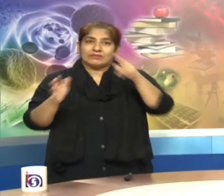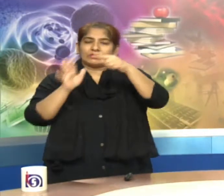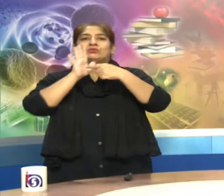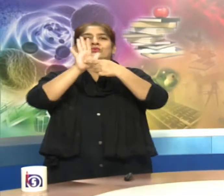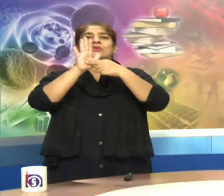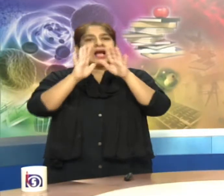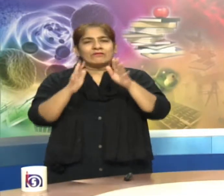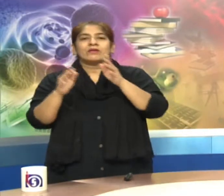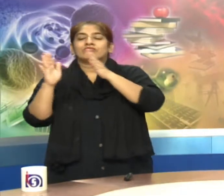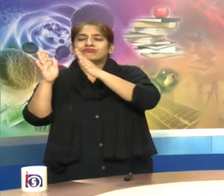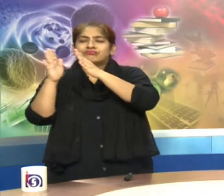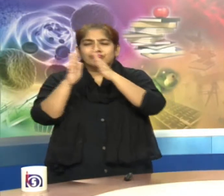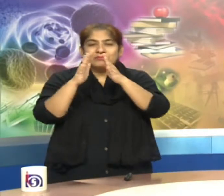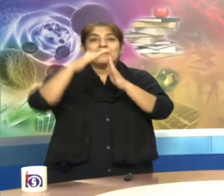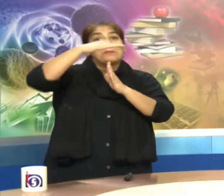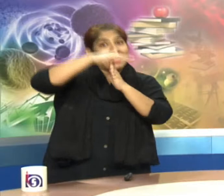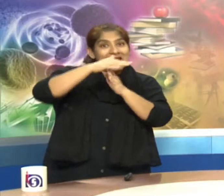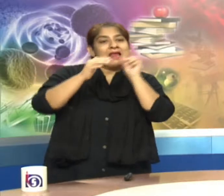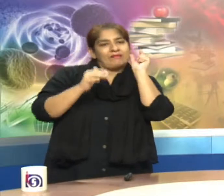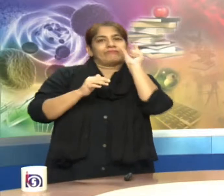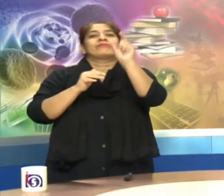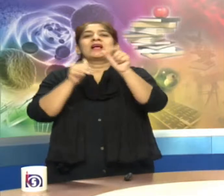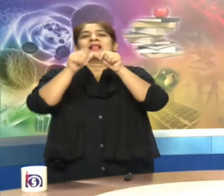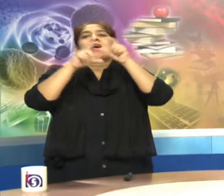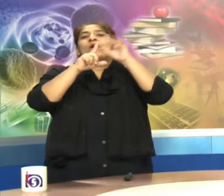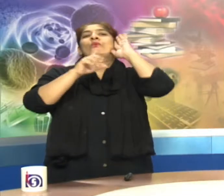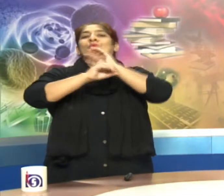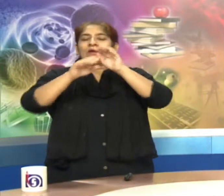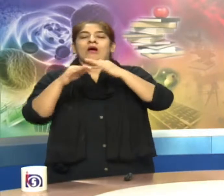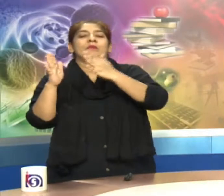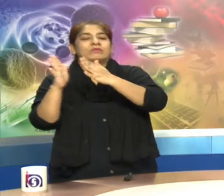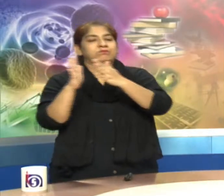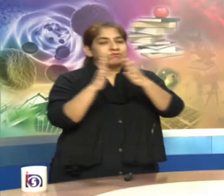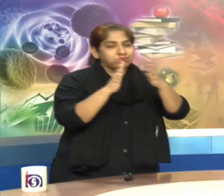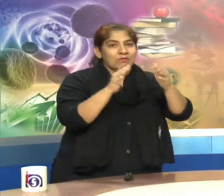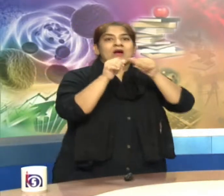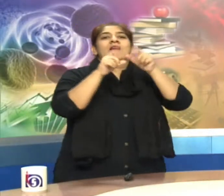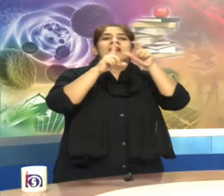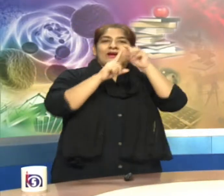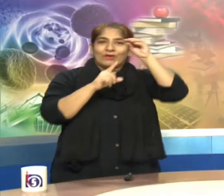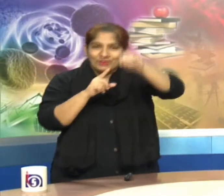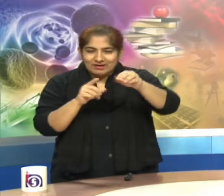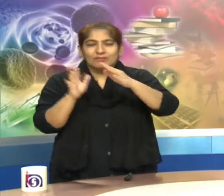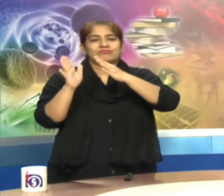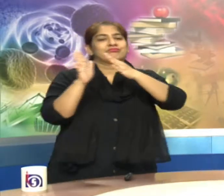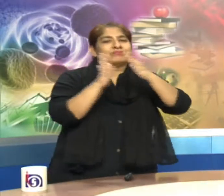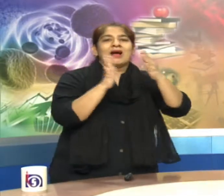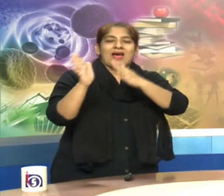interval time. You see different advertisements. During the break time, they show their